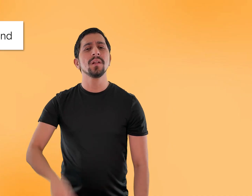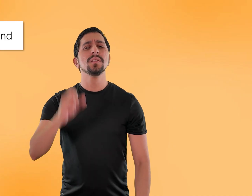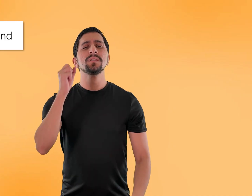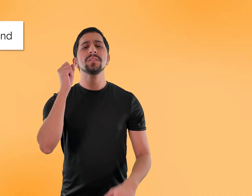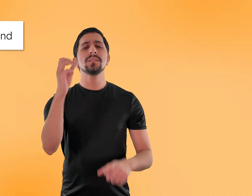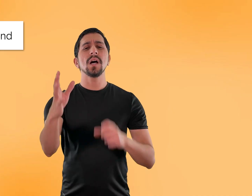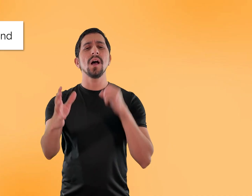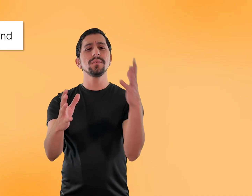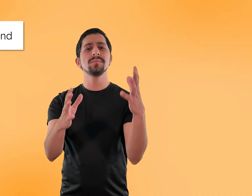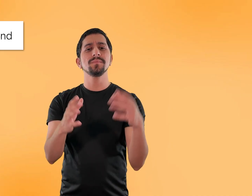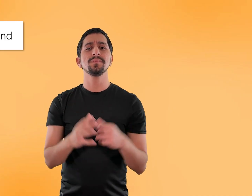To sign